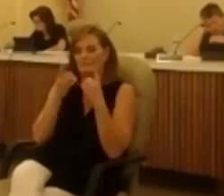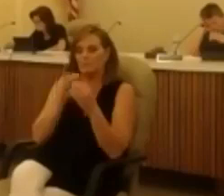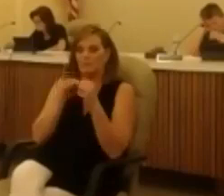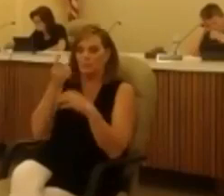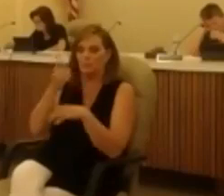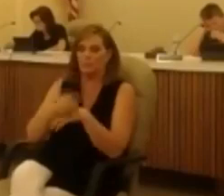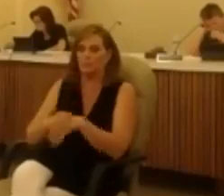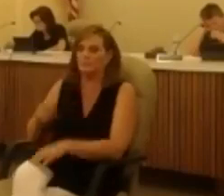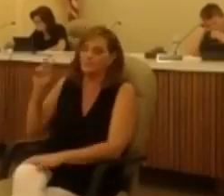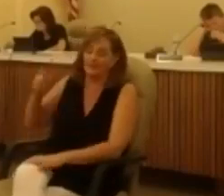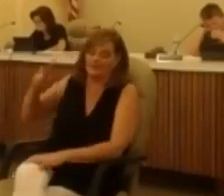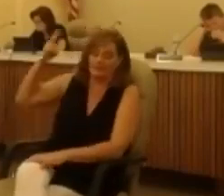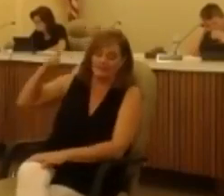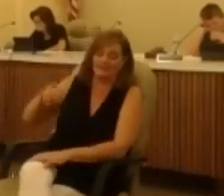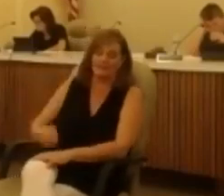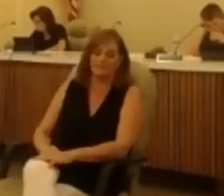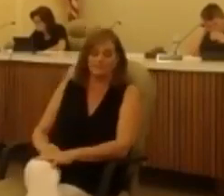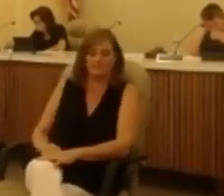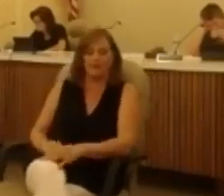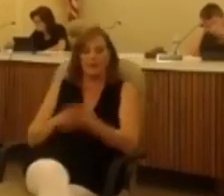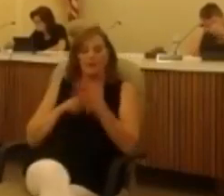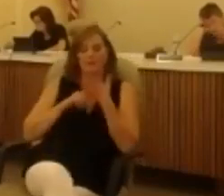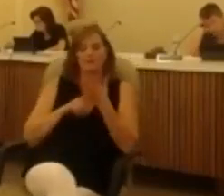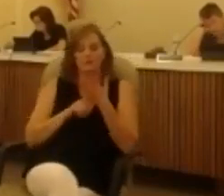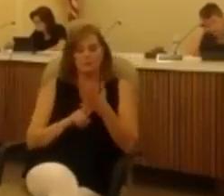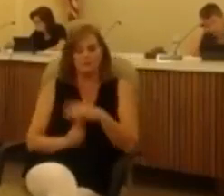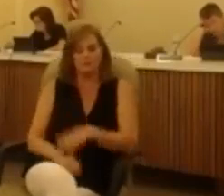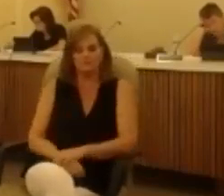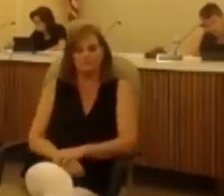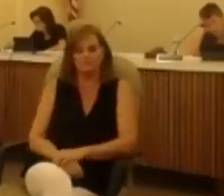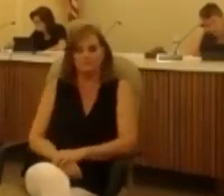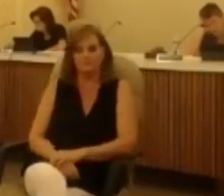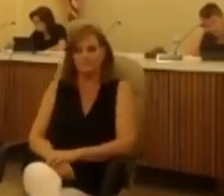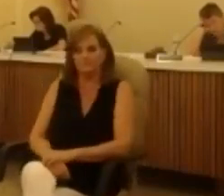Second. Any discussion?